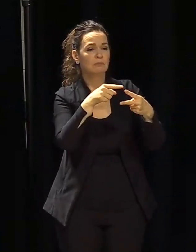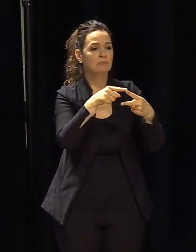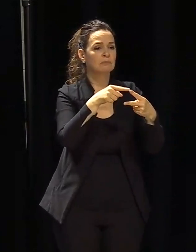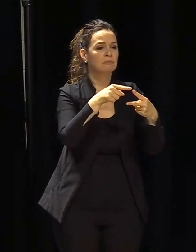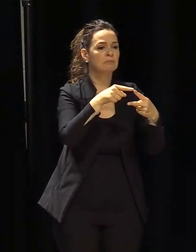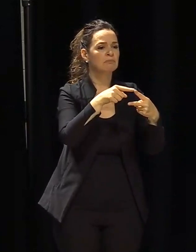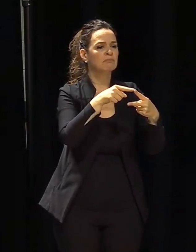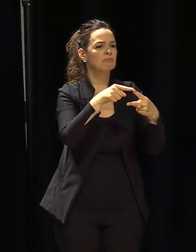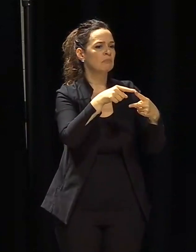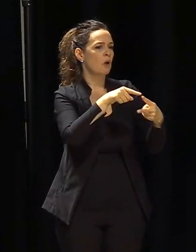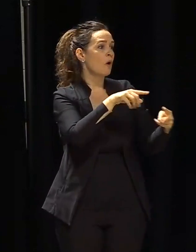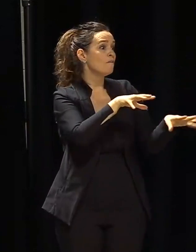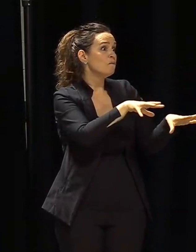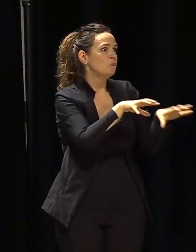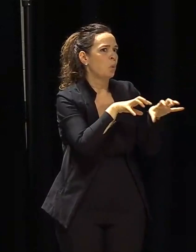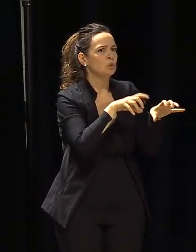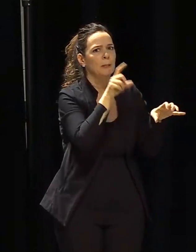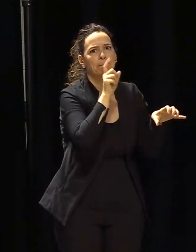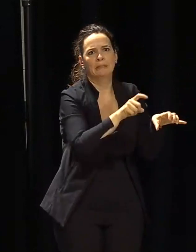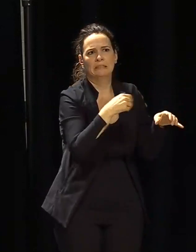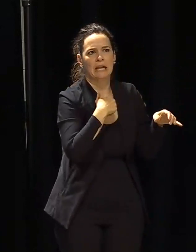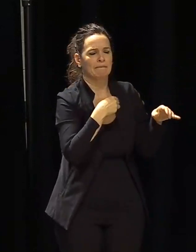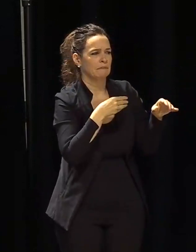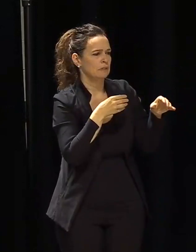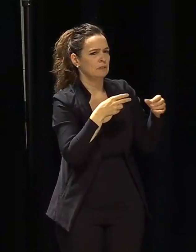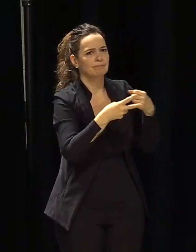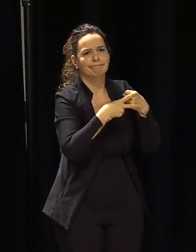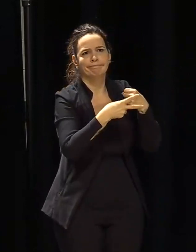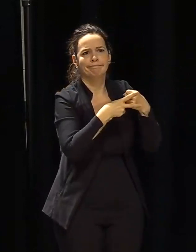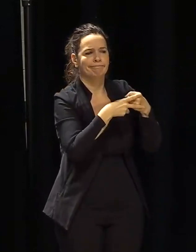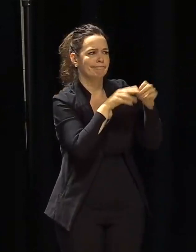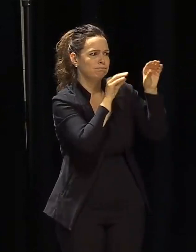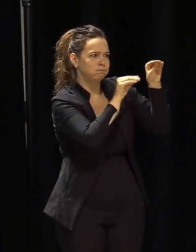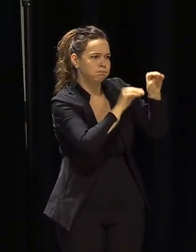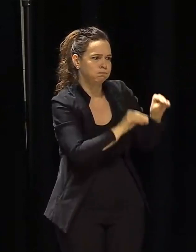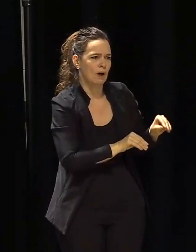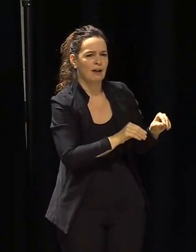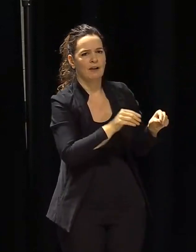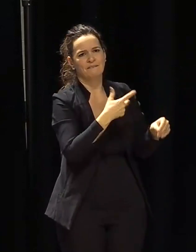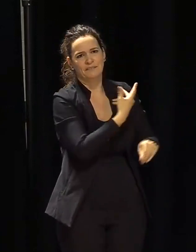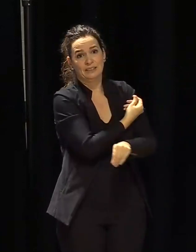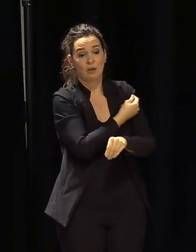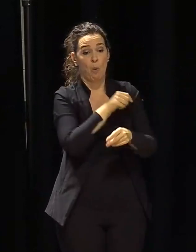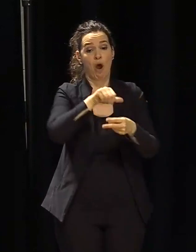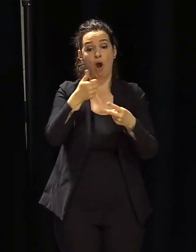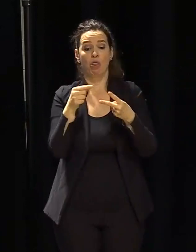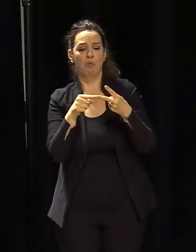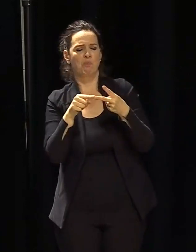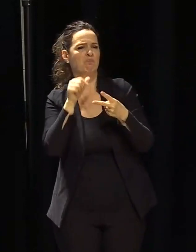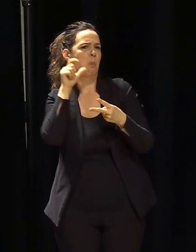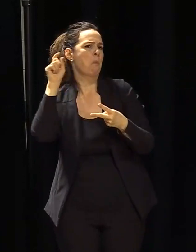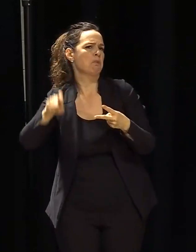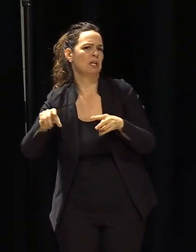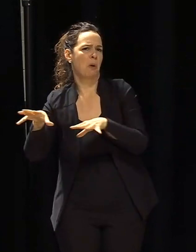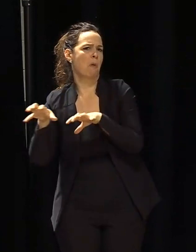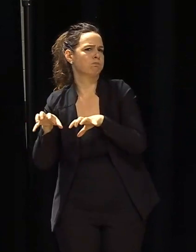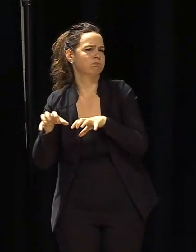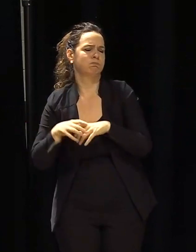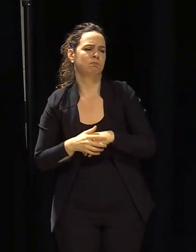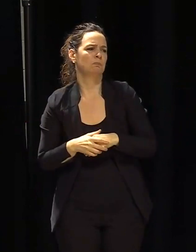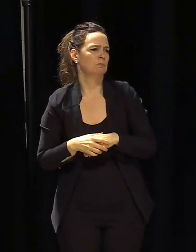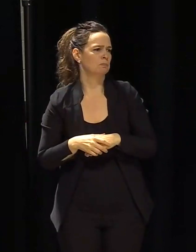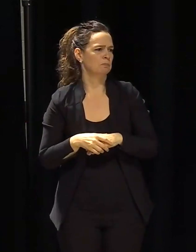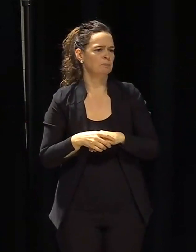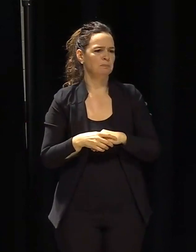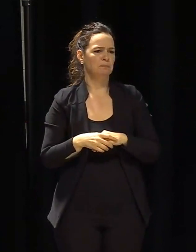regional employees as well. And did you say you expect nursing home residents to start being